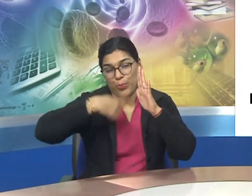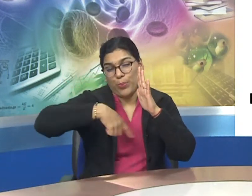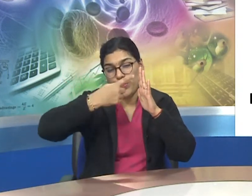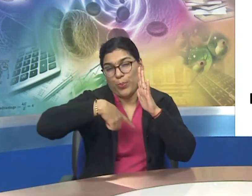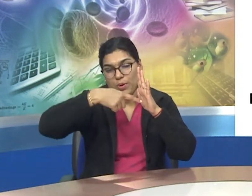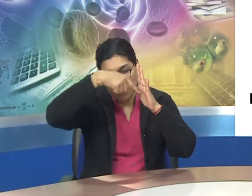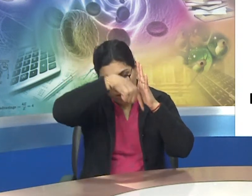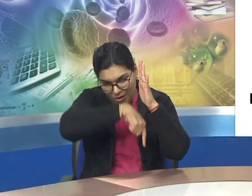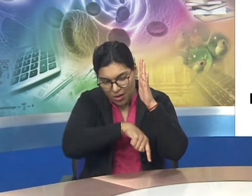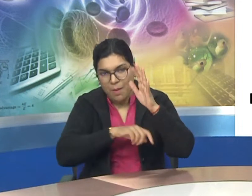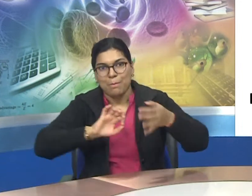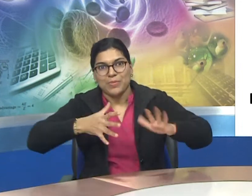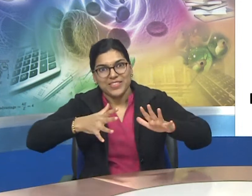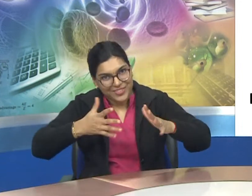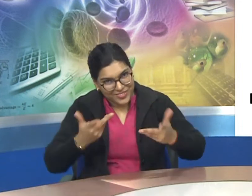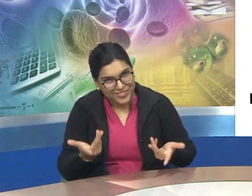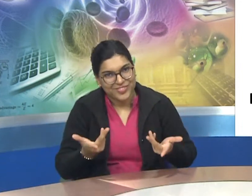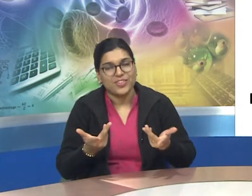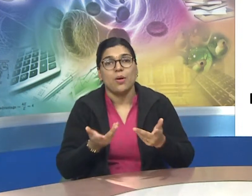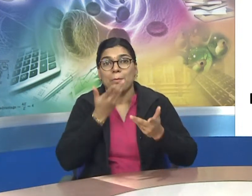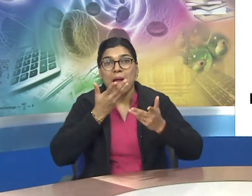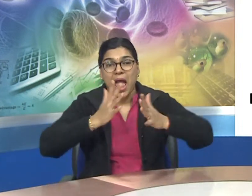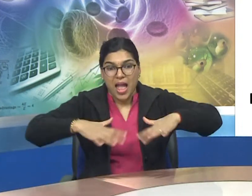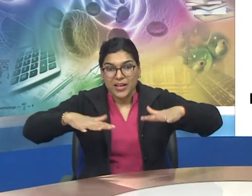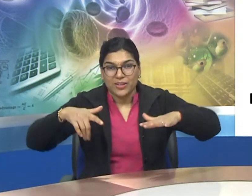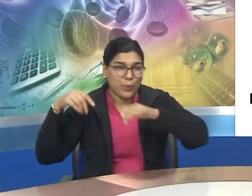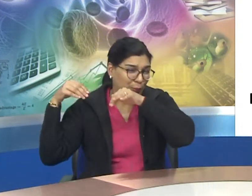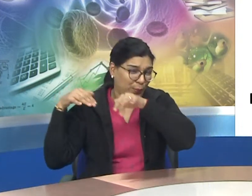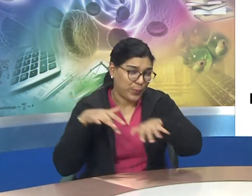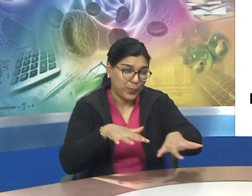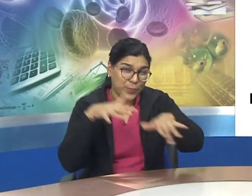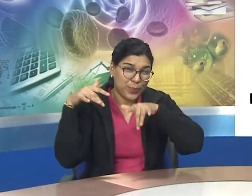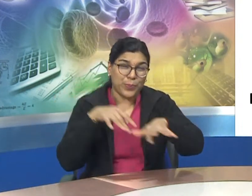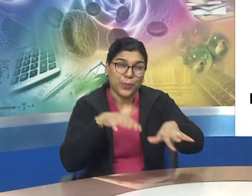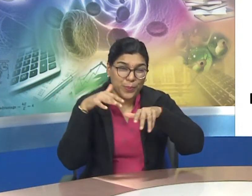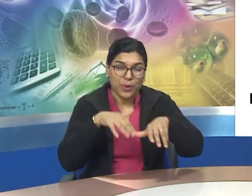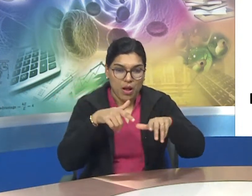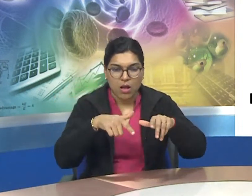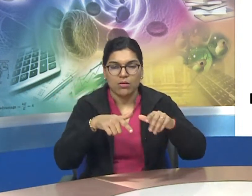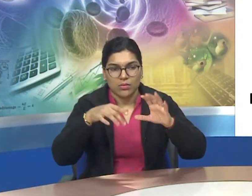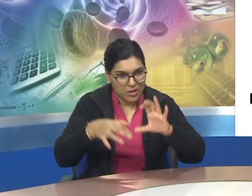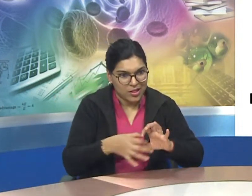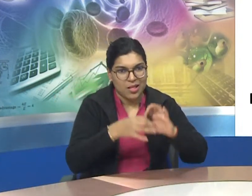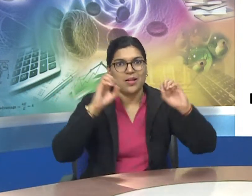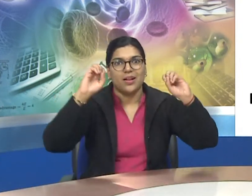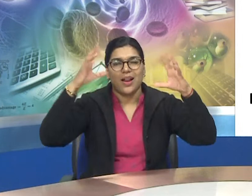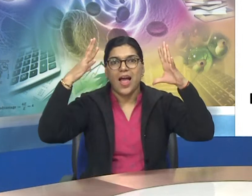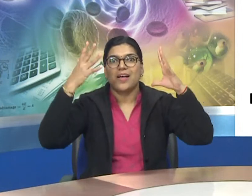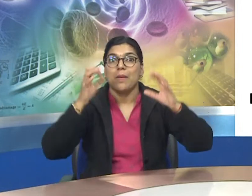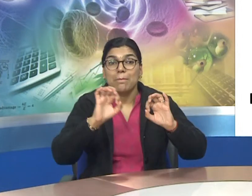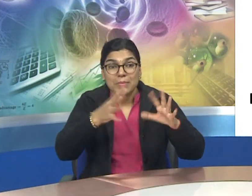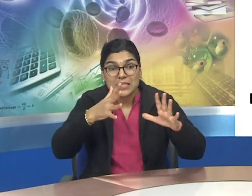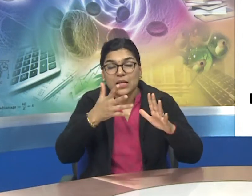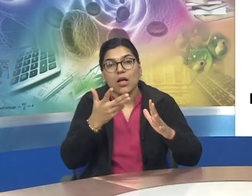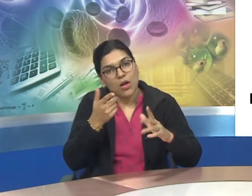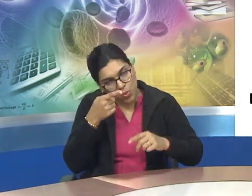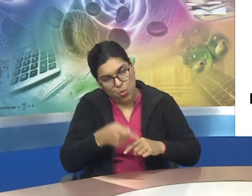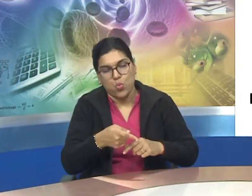Just like solar energy, wind energy, hydro energy, all these energies are used in